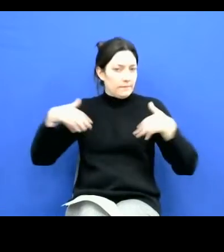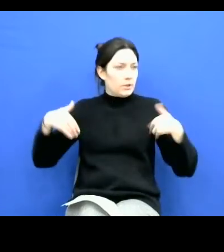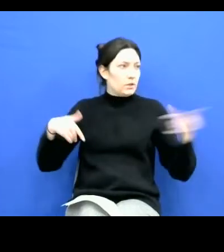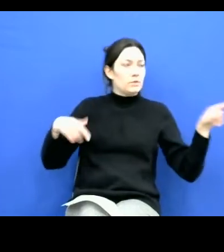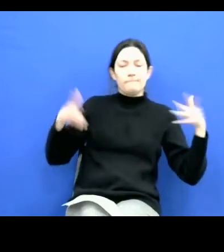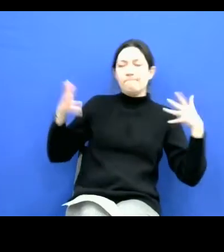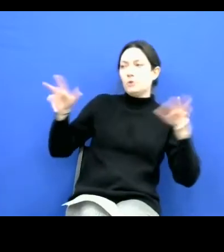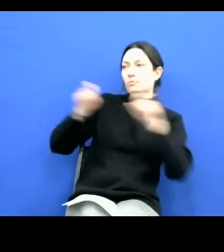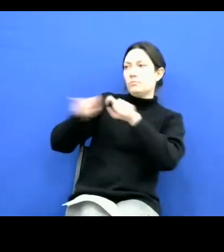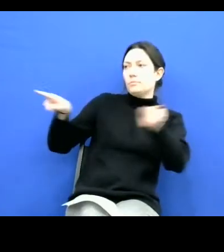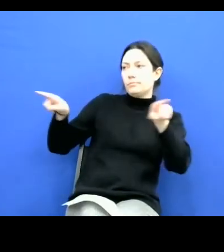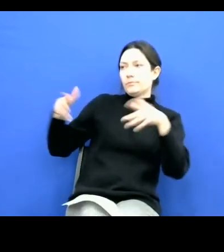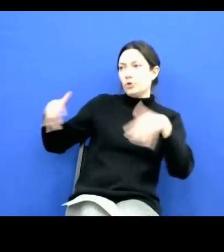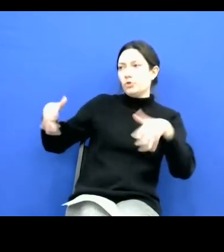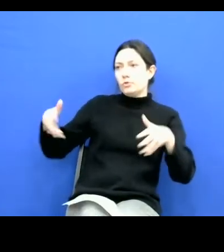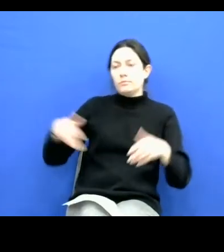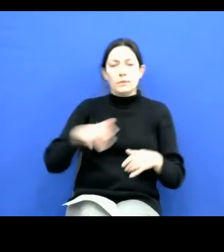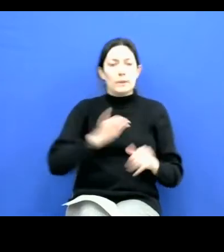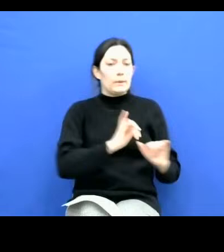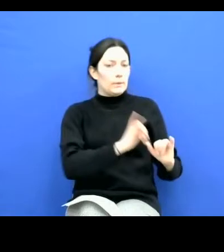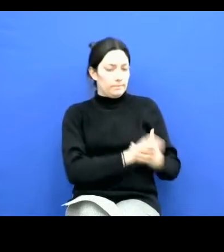you. So,